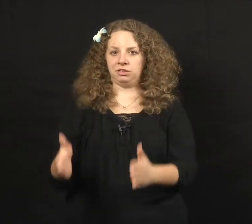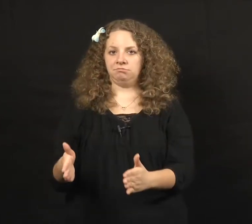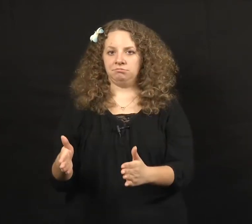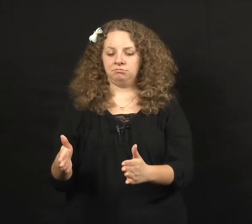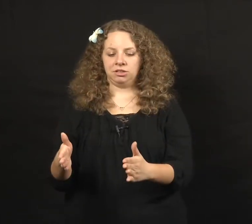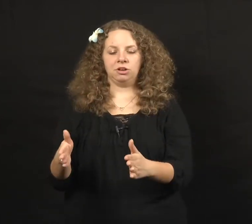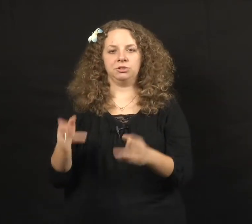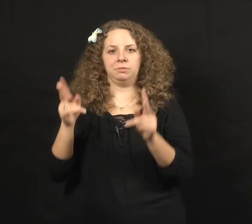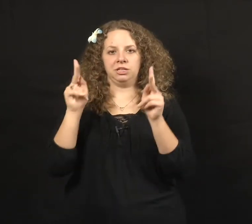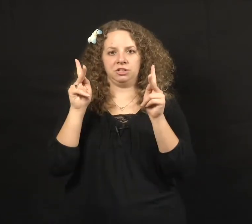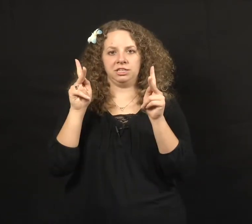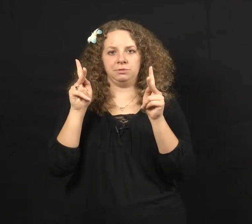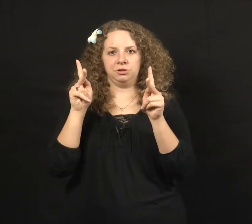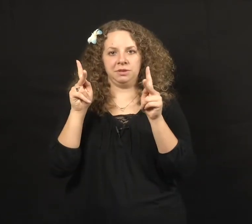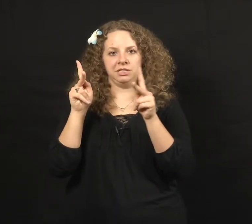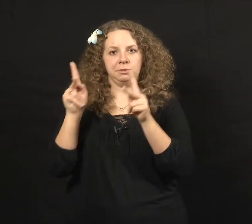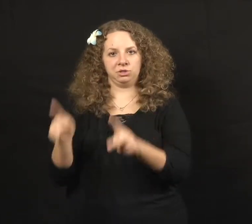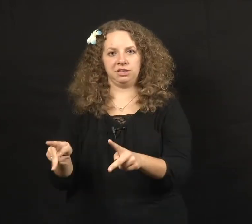Person, can also be initialized with your P's. Person.